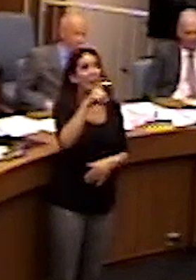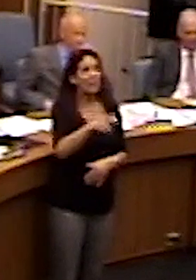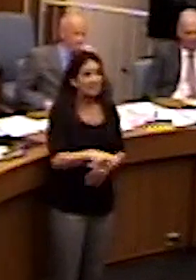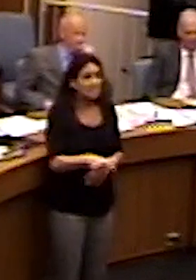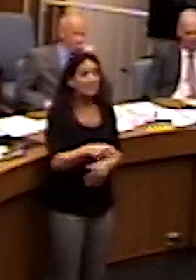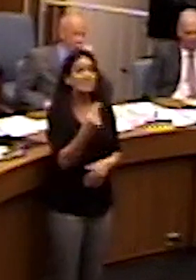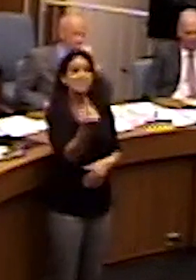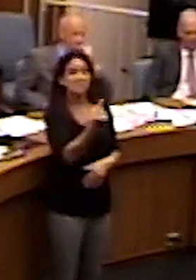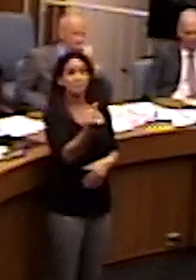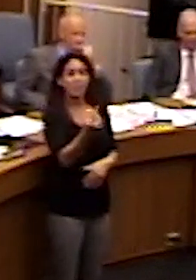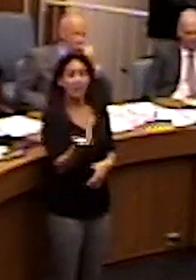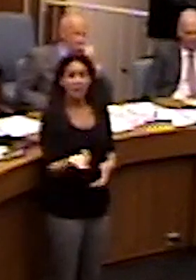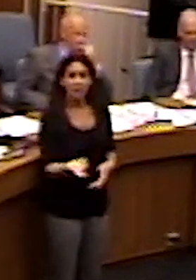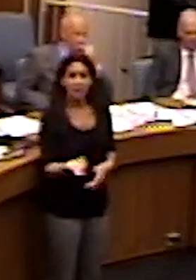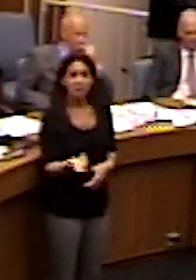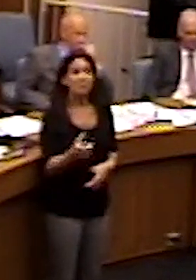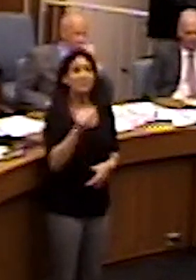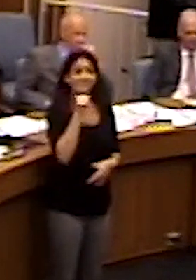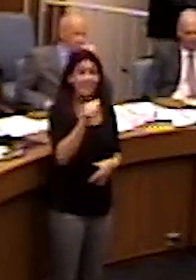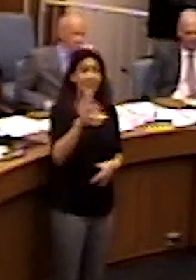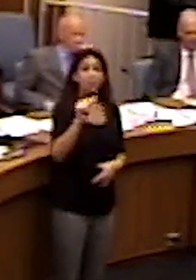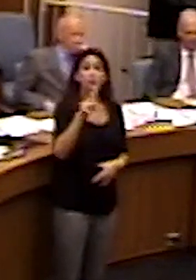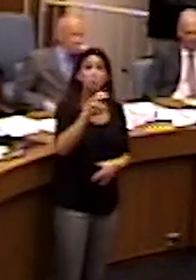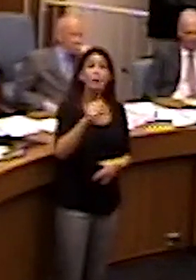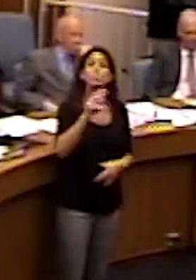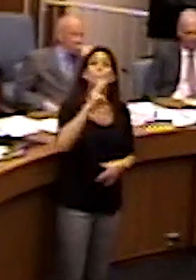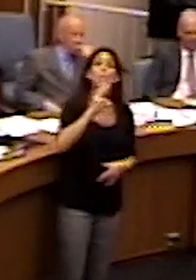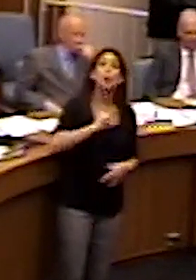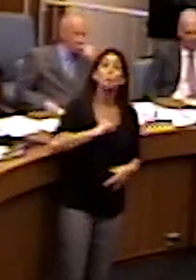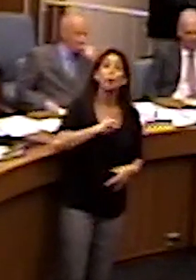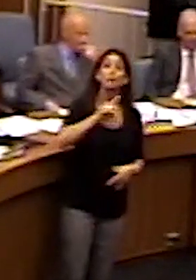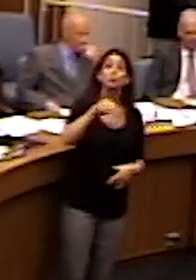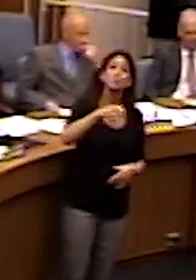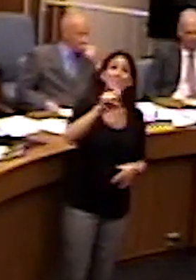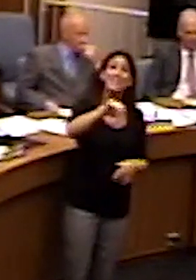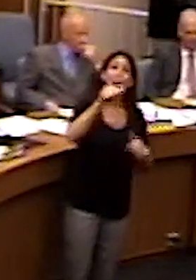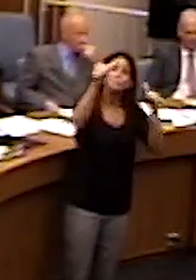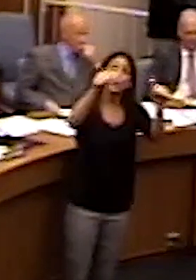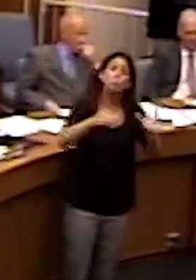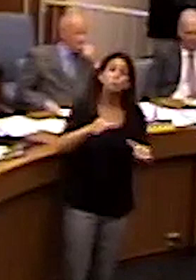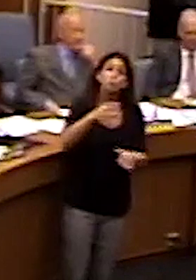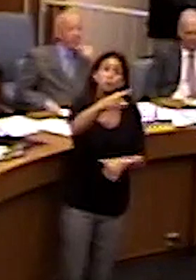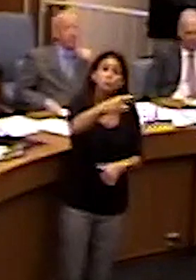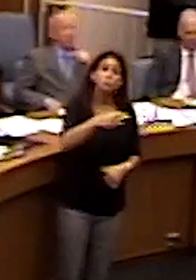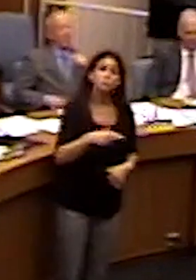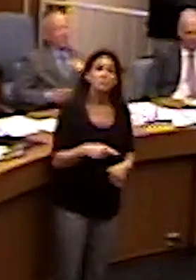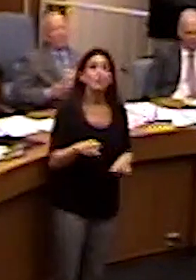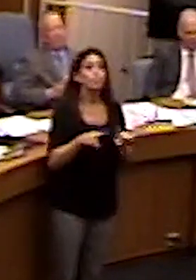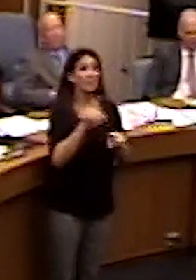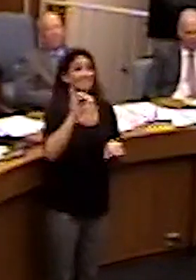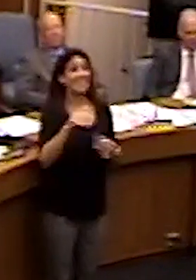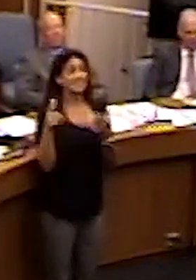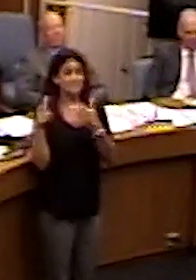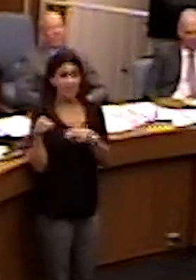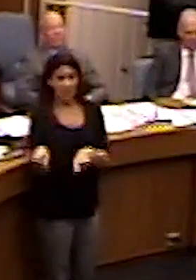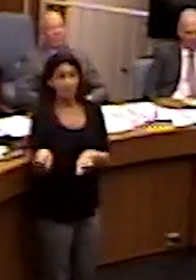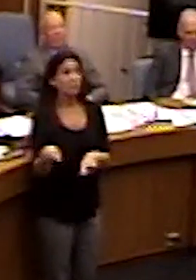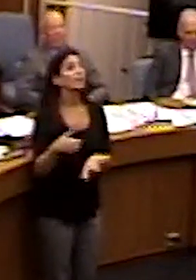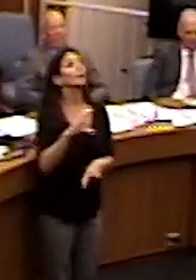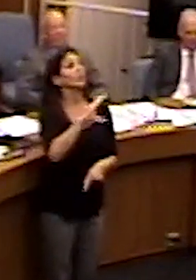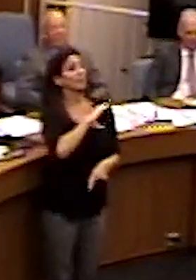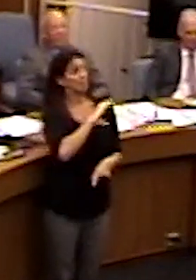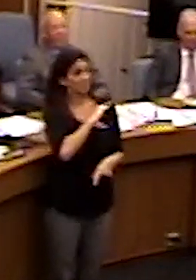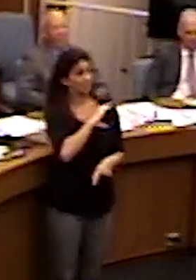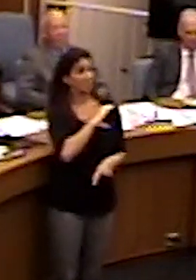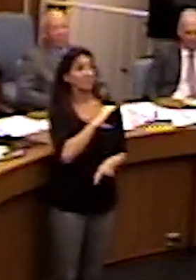get services. It's not a crime to say, Walmart, you need this poster up. But this is what's happening. And if we need